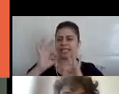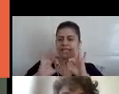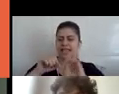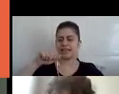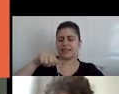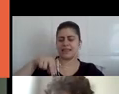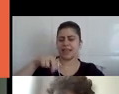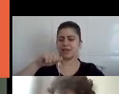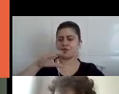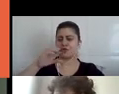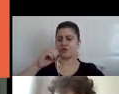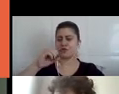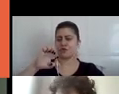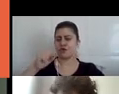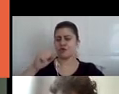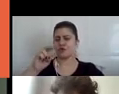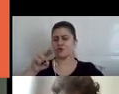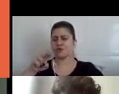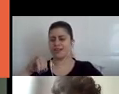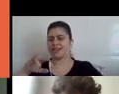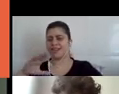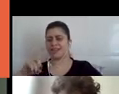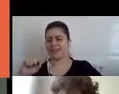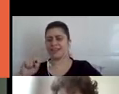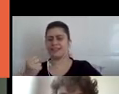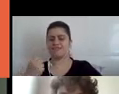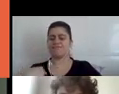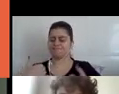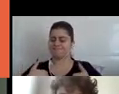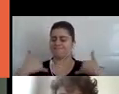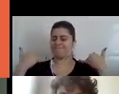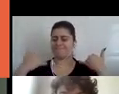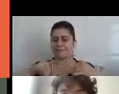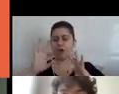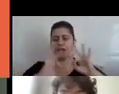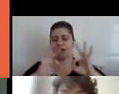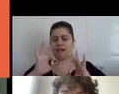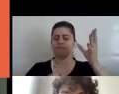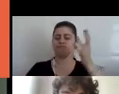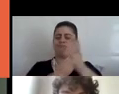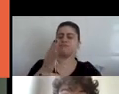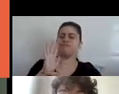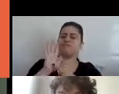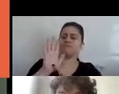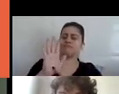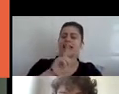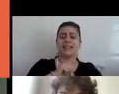driven by cities and by states and international organizations for us, it was very